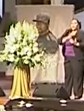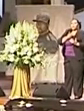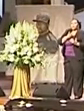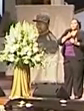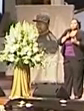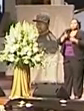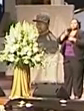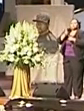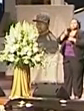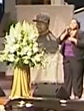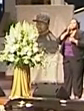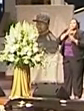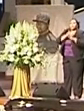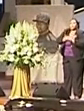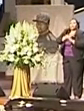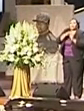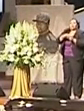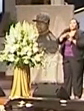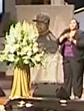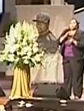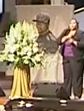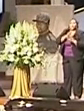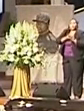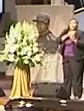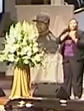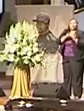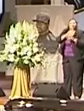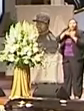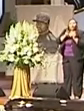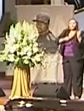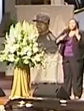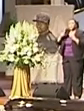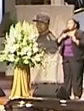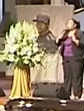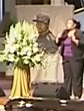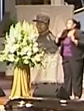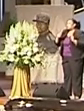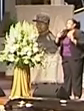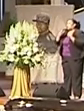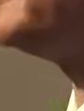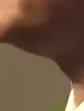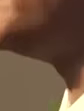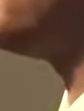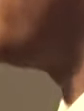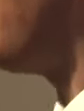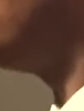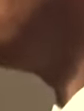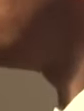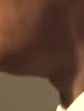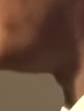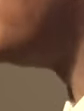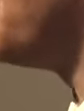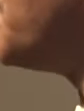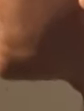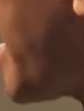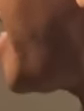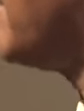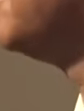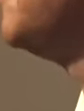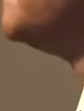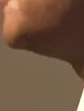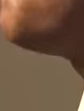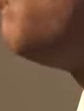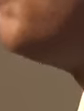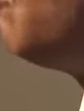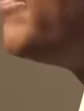I ask them to come, the names that are on program, I want to ask all of the people uh the political uh dignitaries that we have in Houston, I want to ask you to